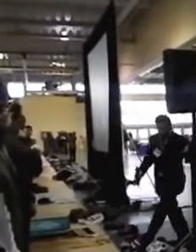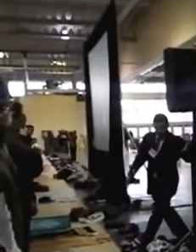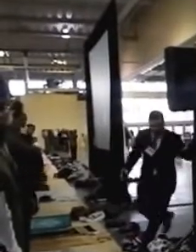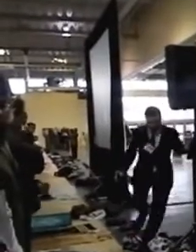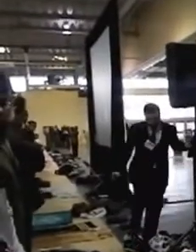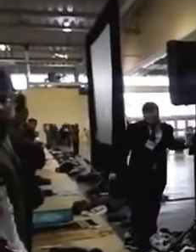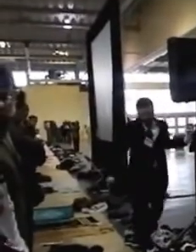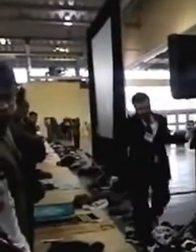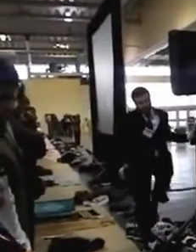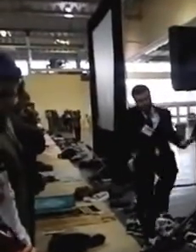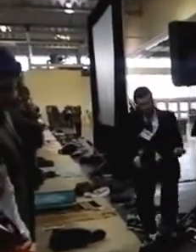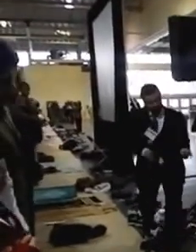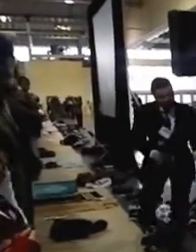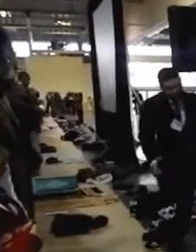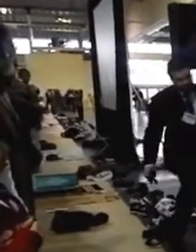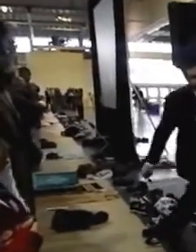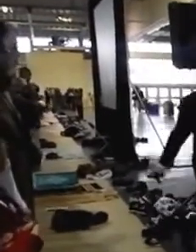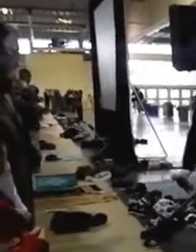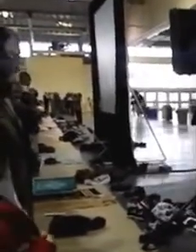Straighten the lines,